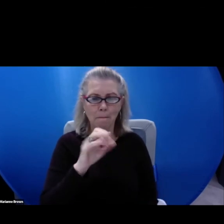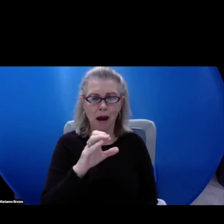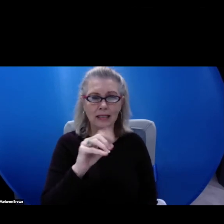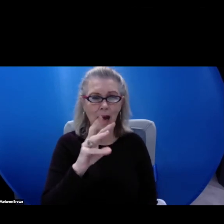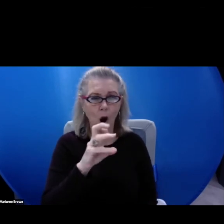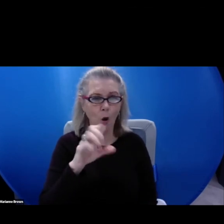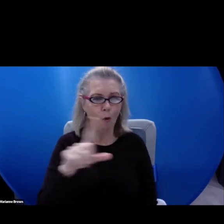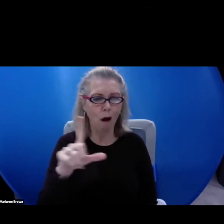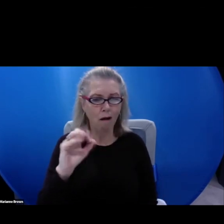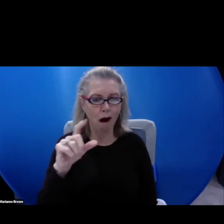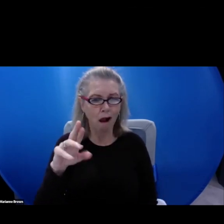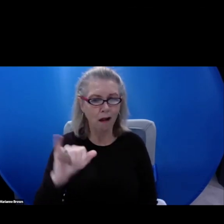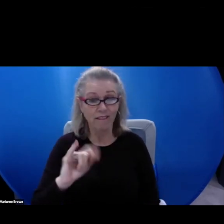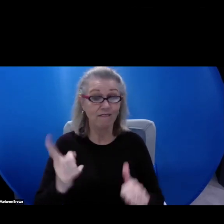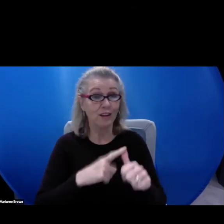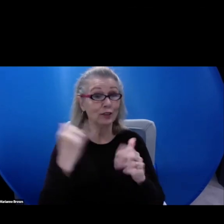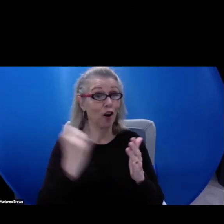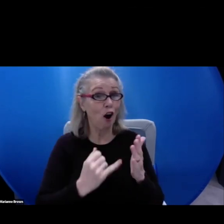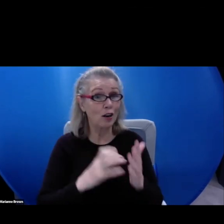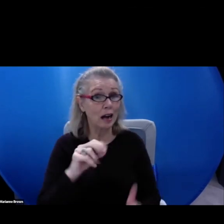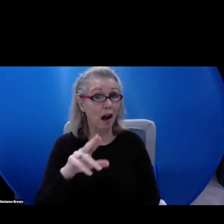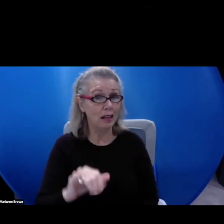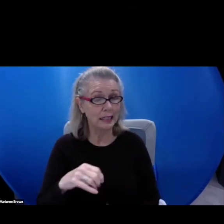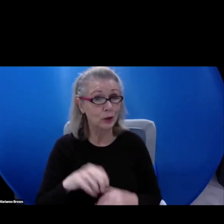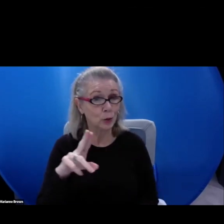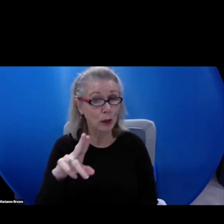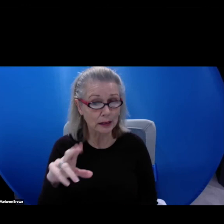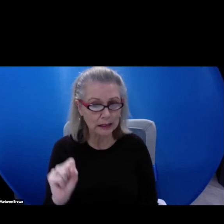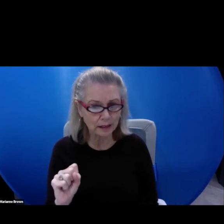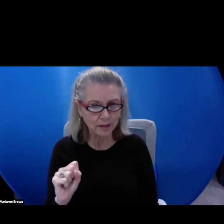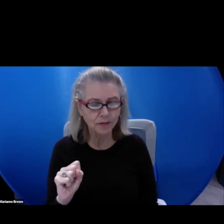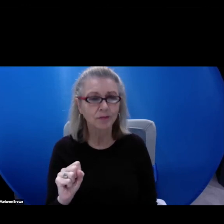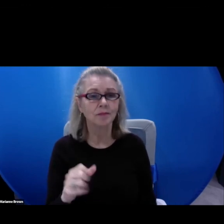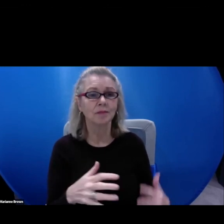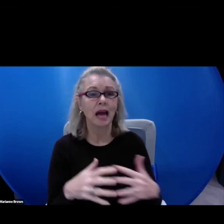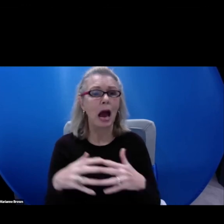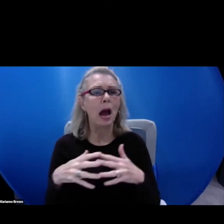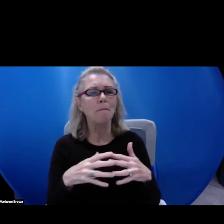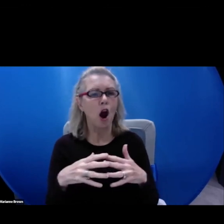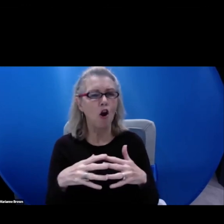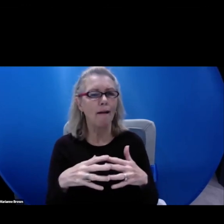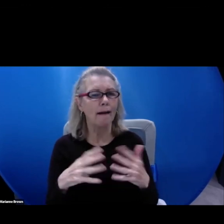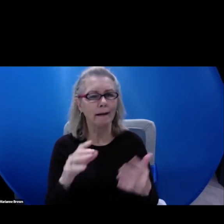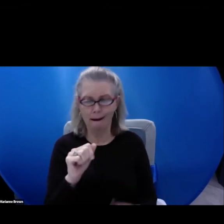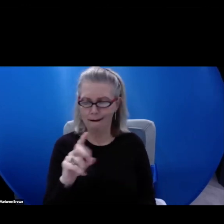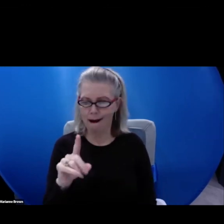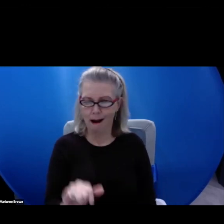an organized manner. Inspired by the American Academy in Rome, it was established in